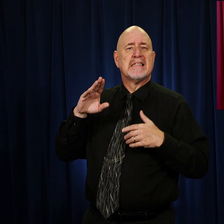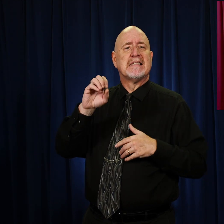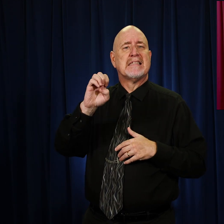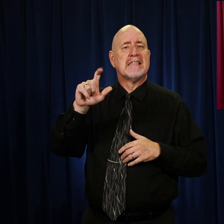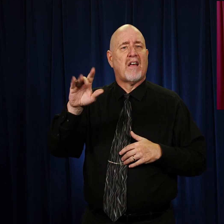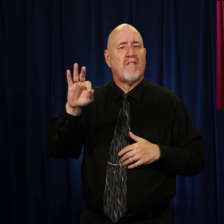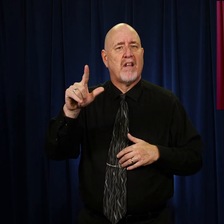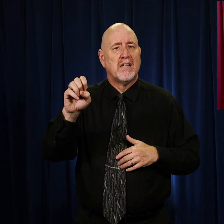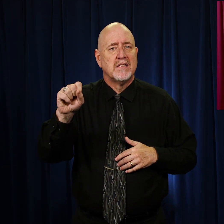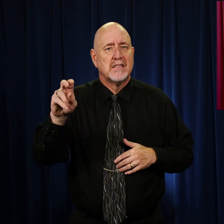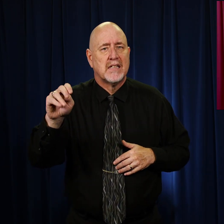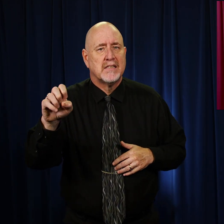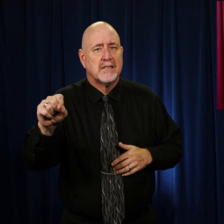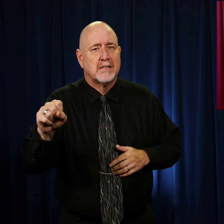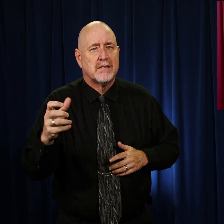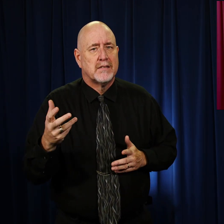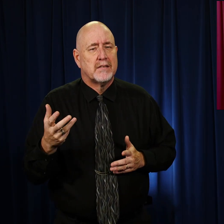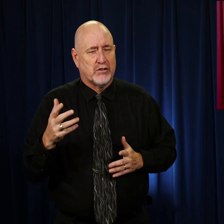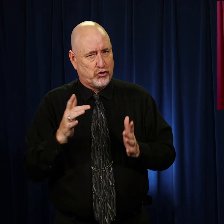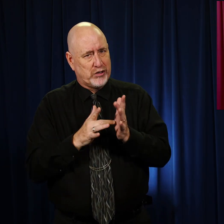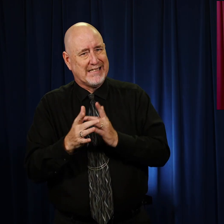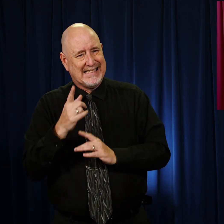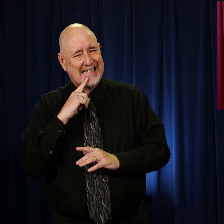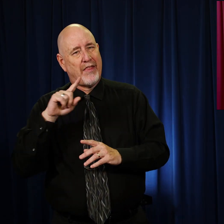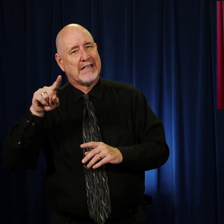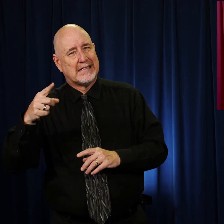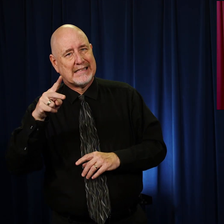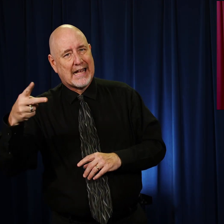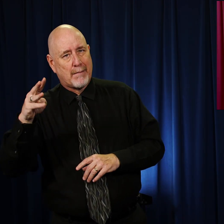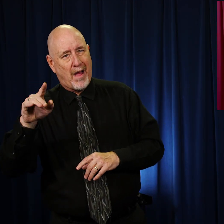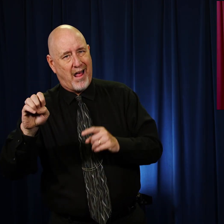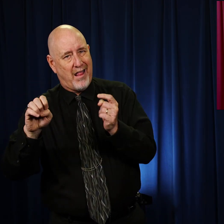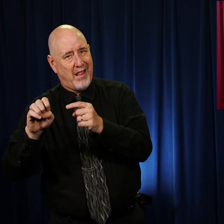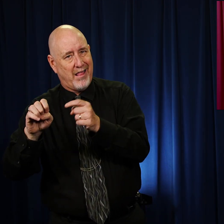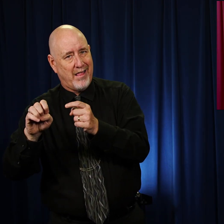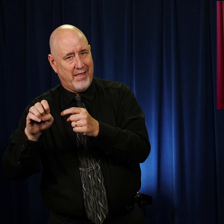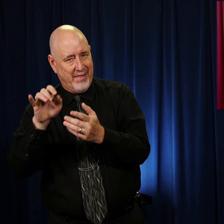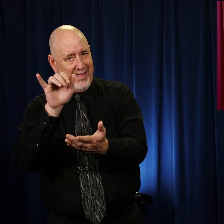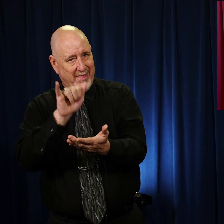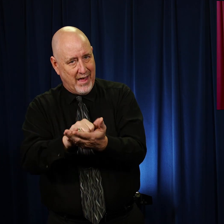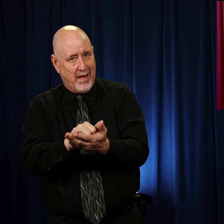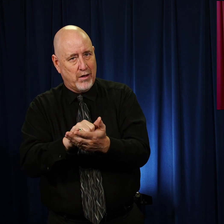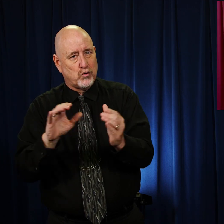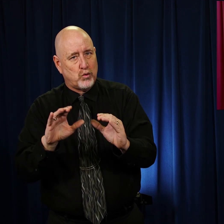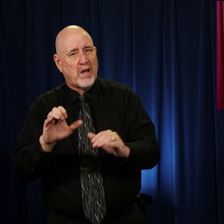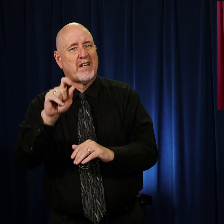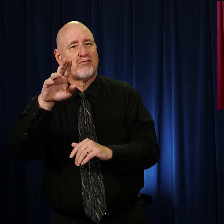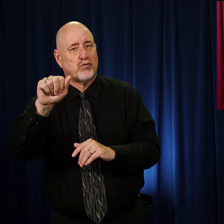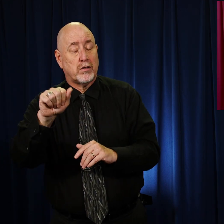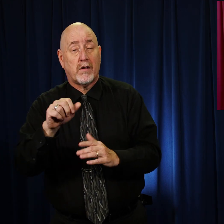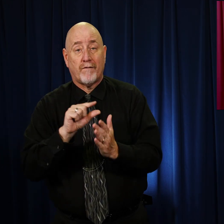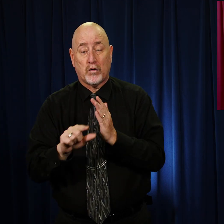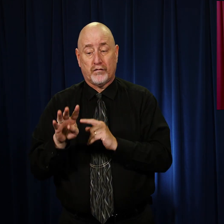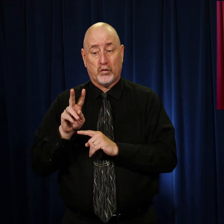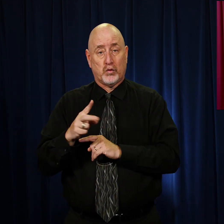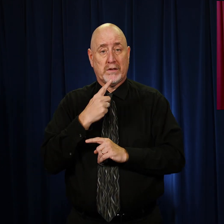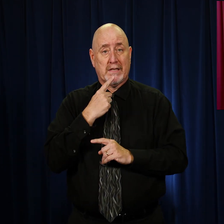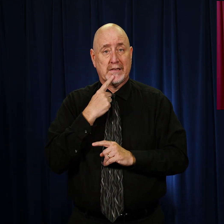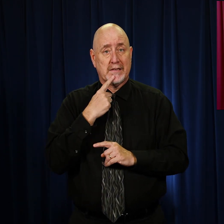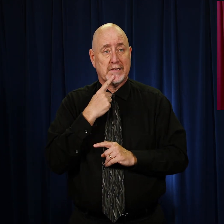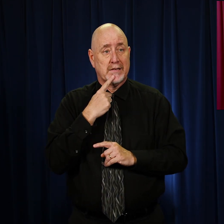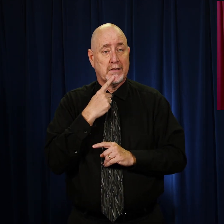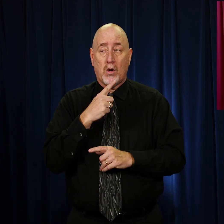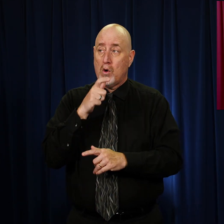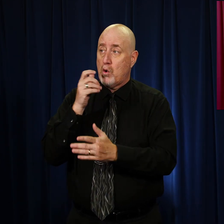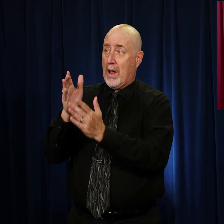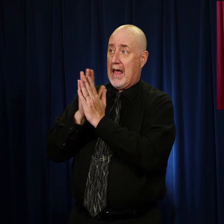selflessness. And that's what Jesus is saying, going the 2nd mile. Then he says in verse 42, give